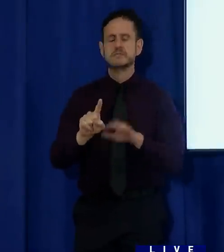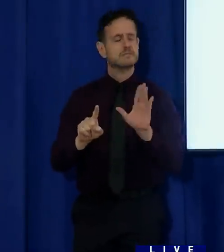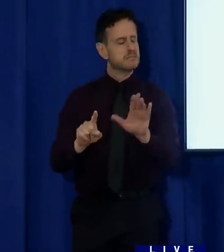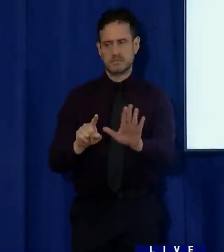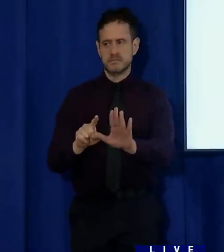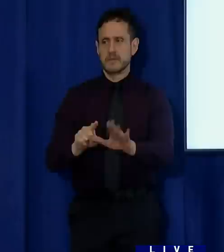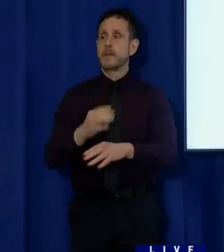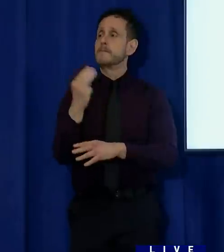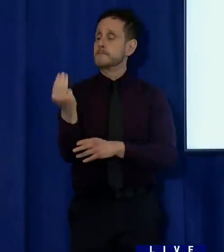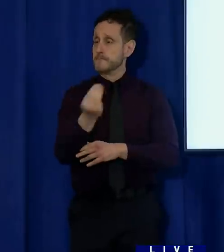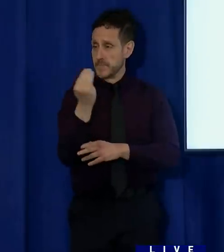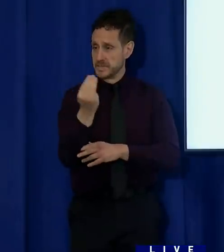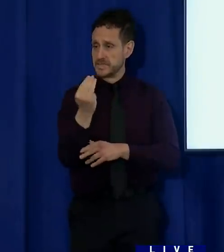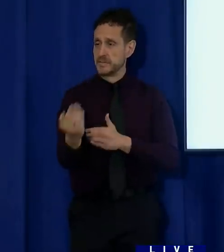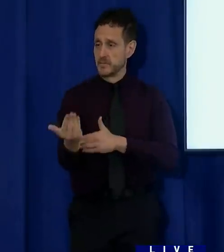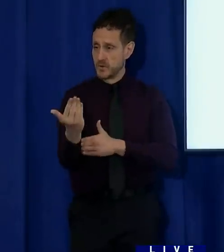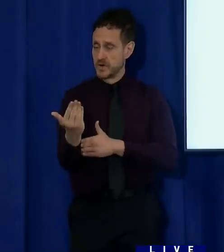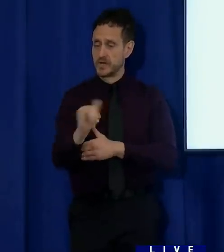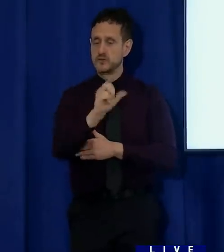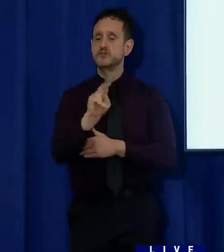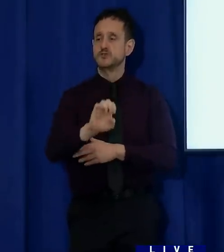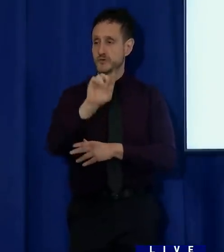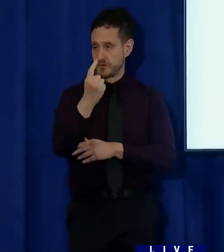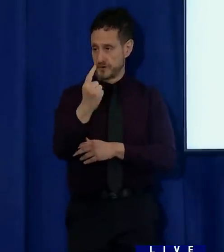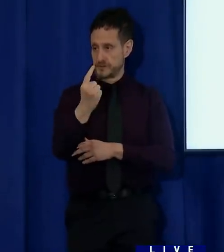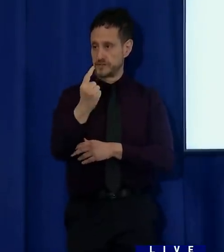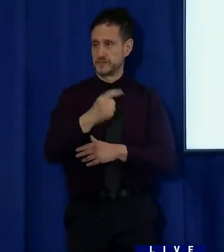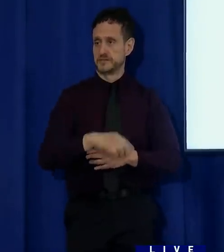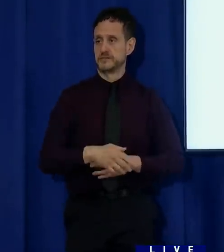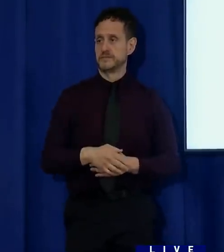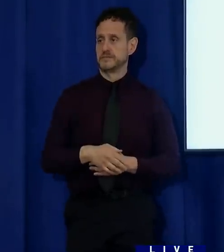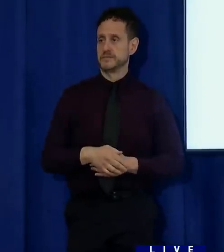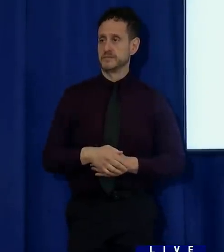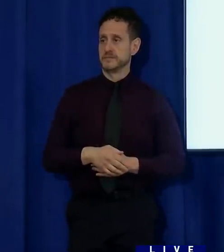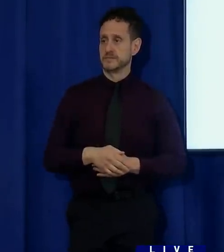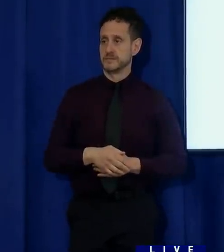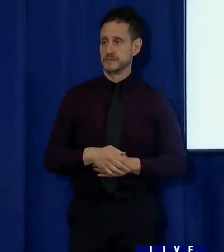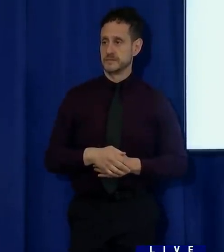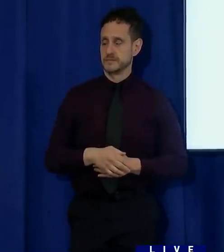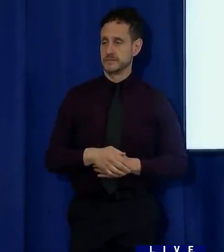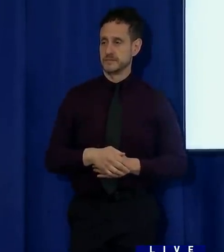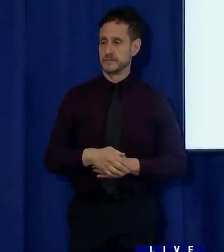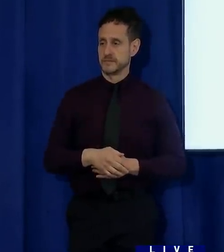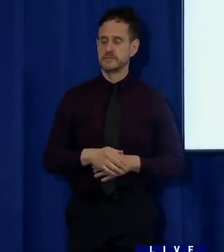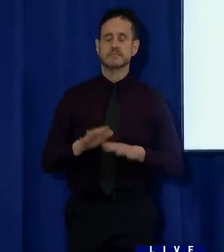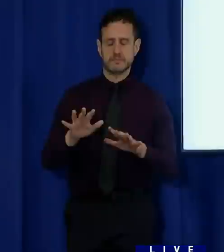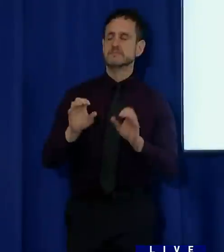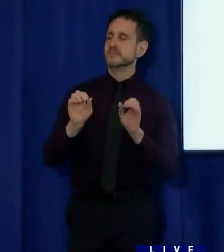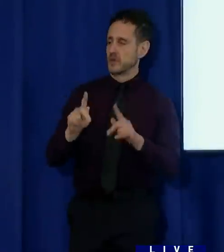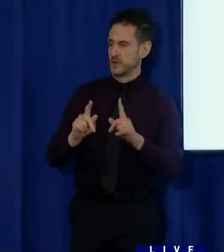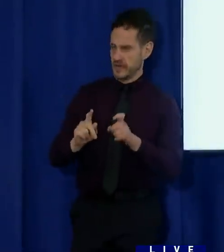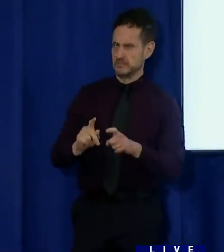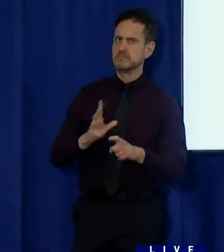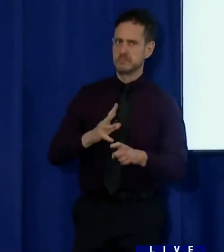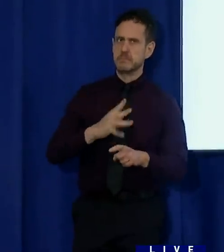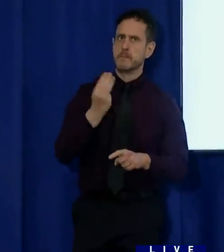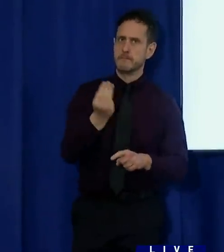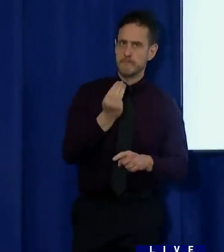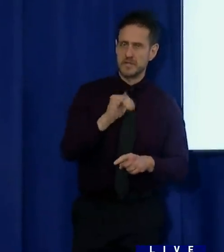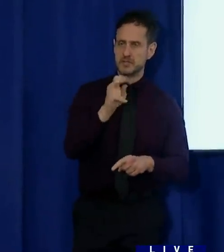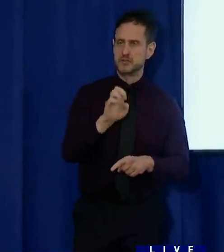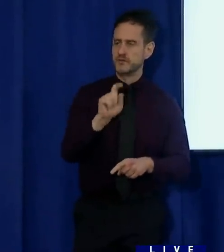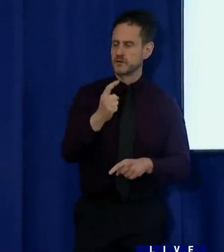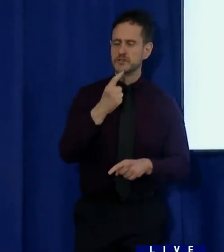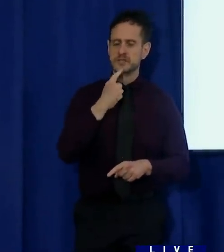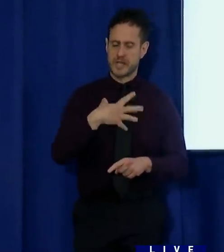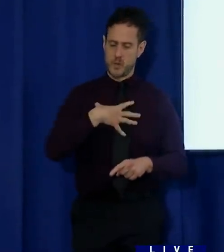Monday, June 1st. Okay, Monday, June 1st. And right. When you say white